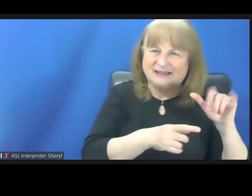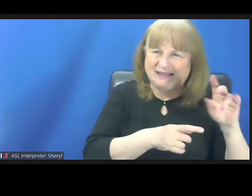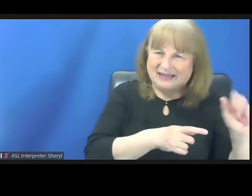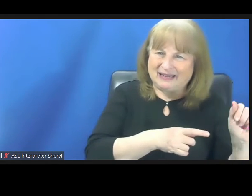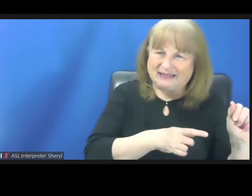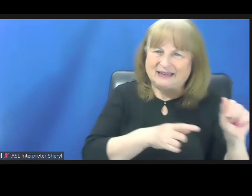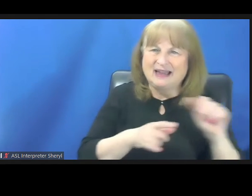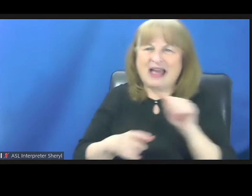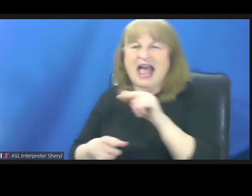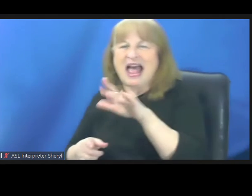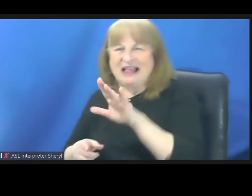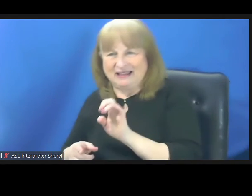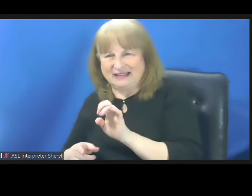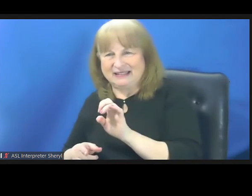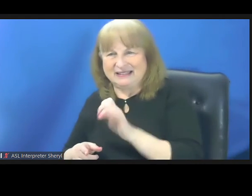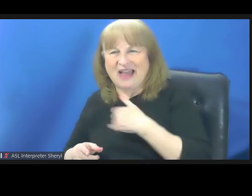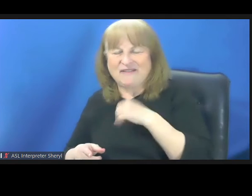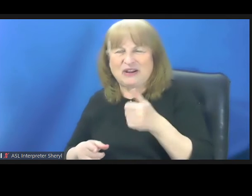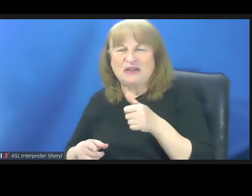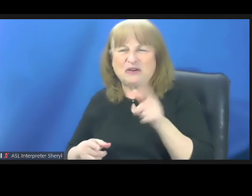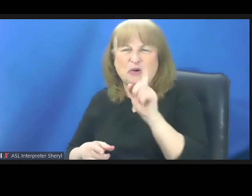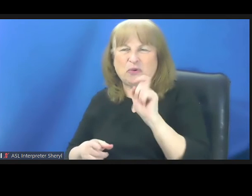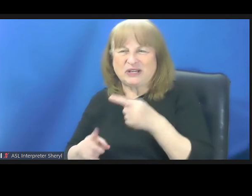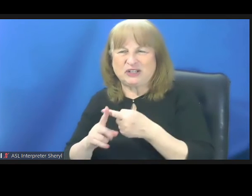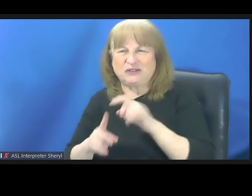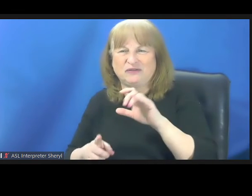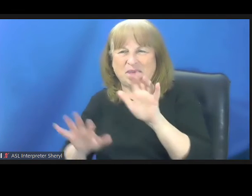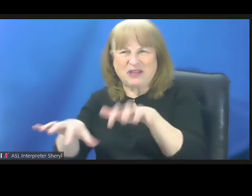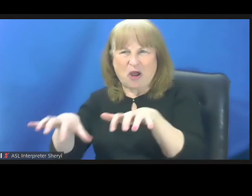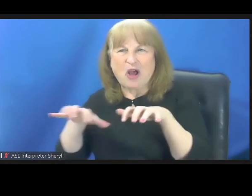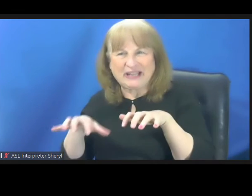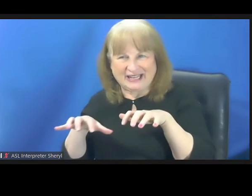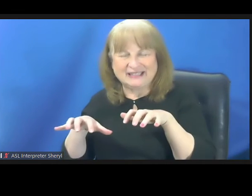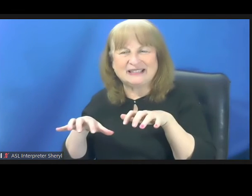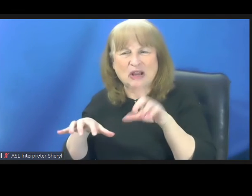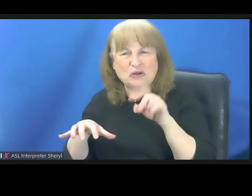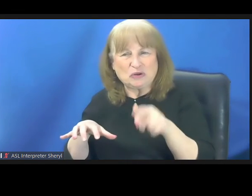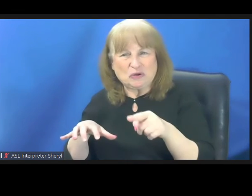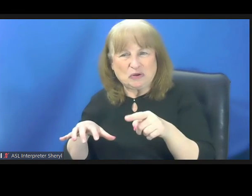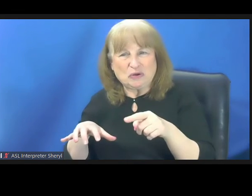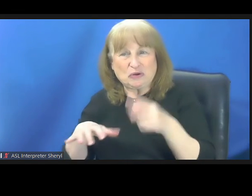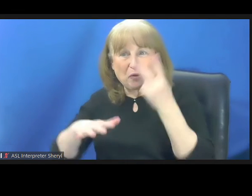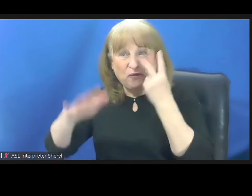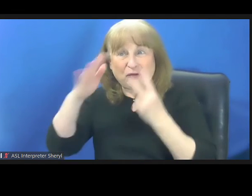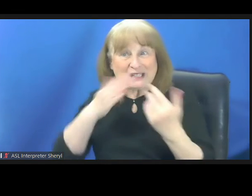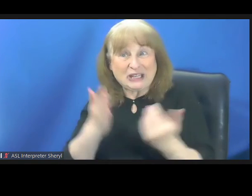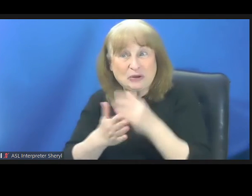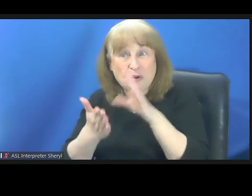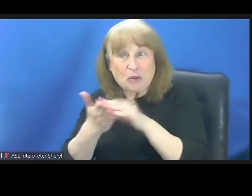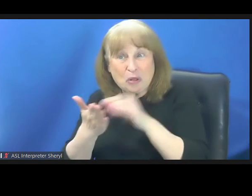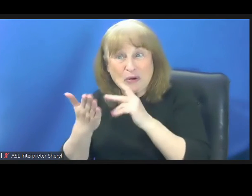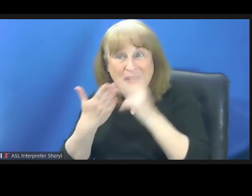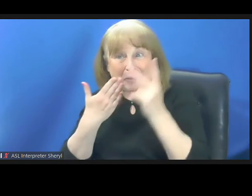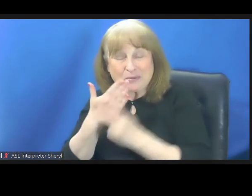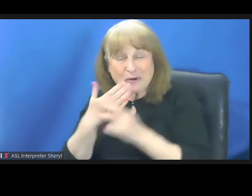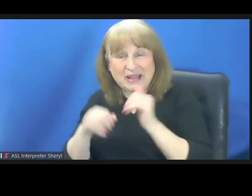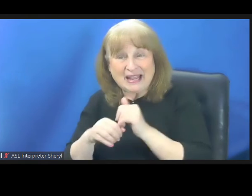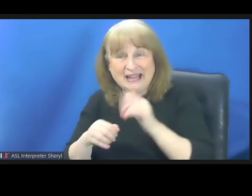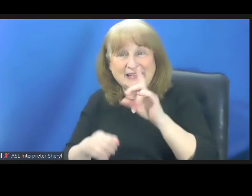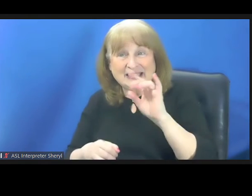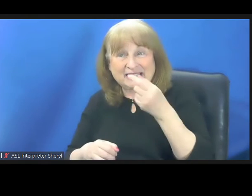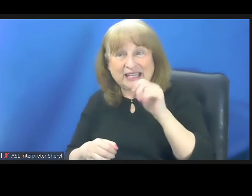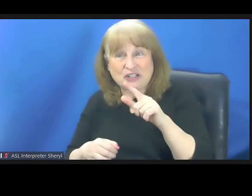I have another question here from the audience. Do you foresee new learning programs in digital